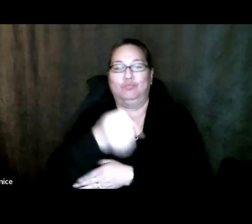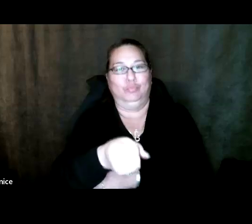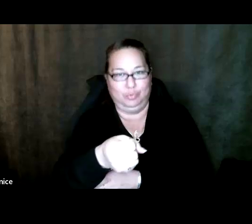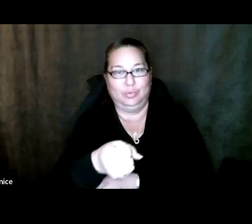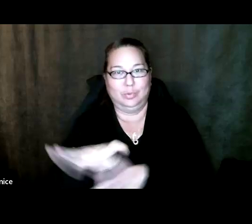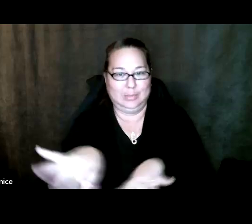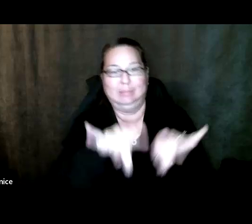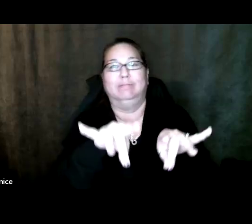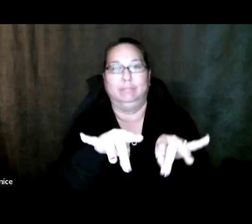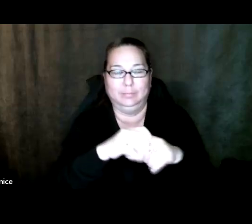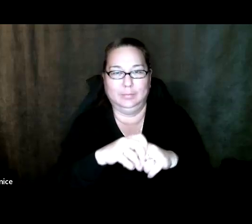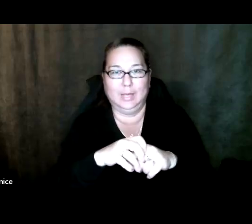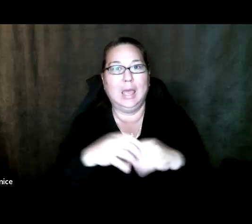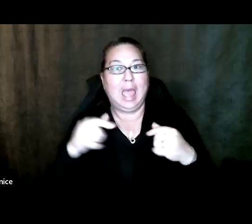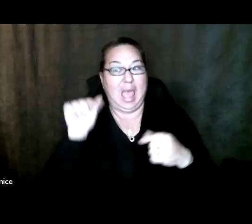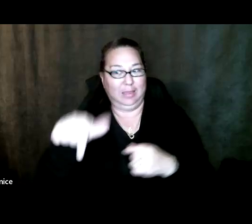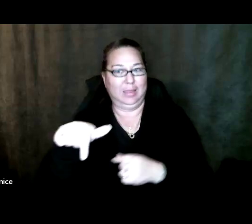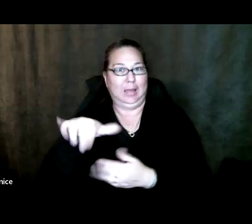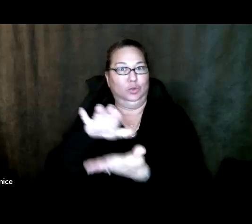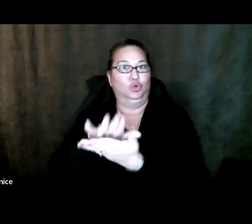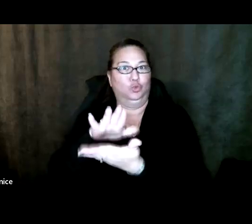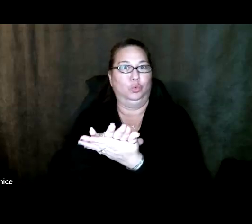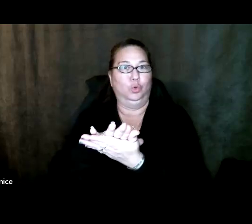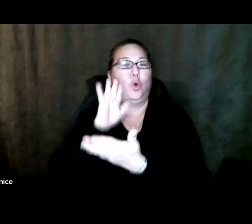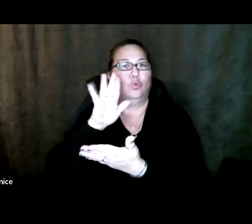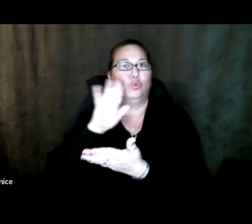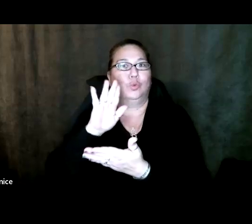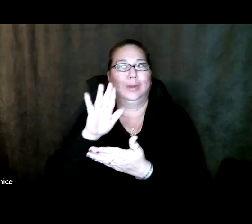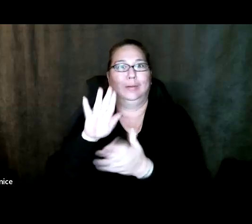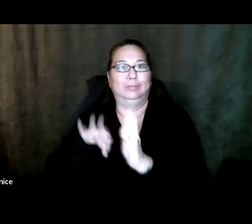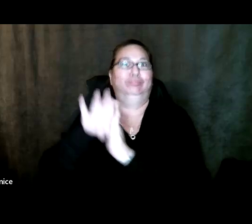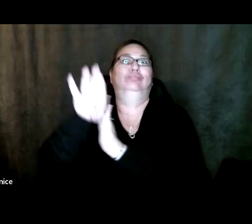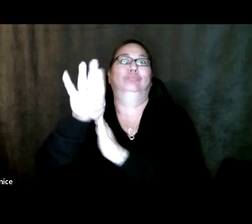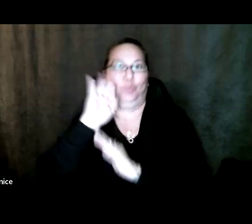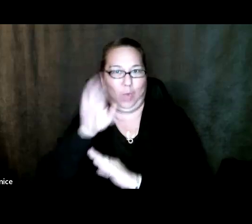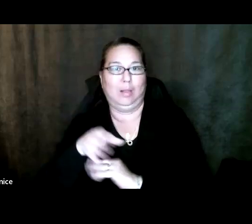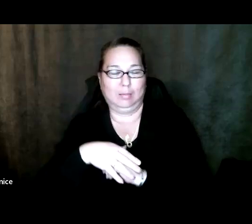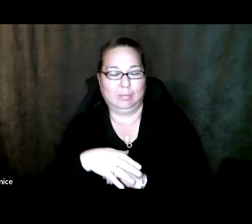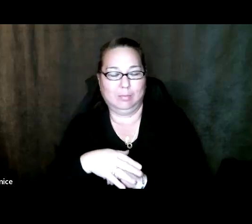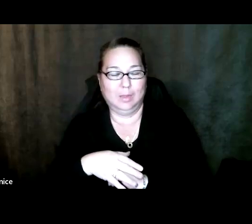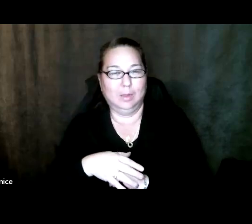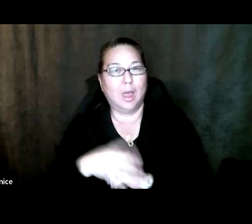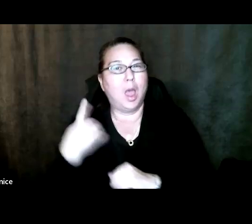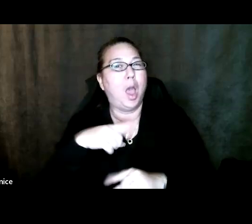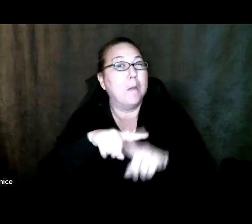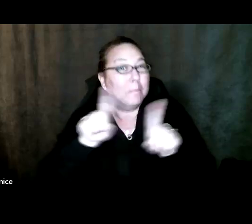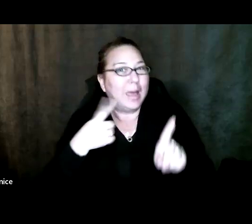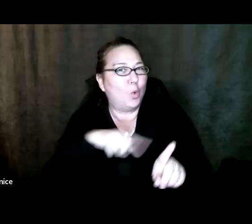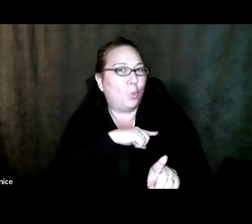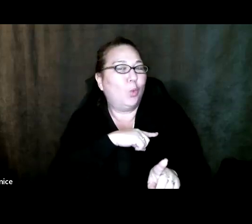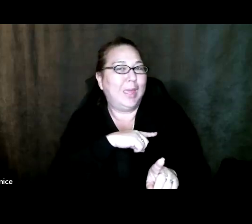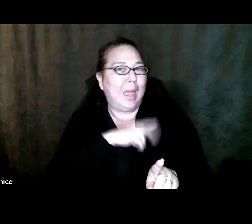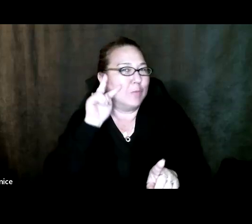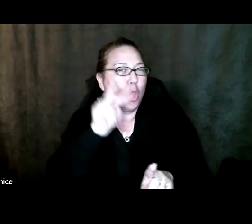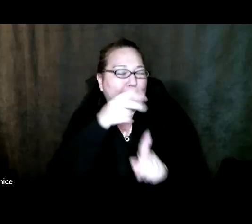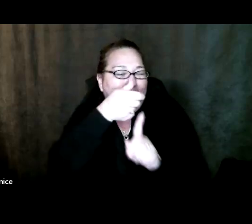move back up. But our current approach has us looking very carefully at each of those schools. This